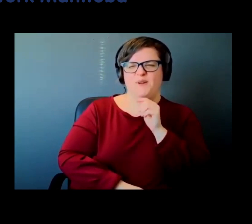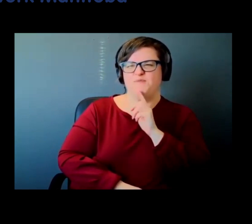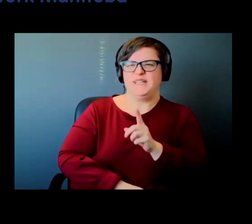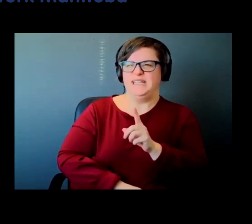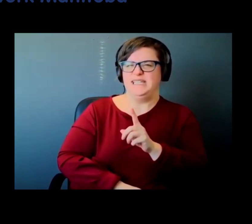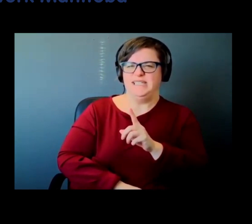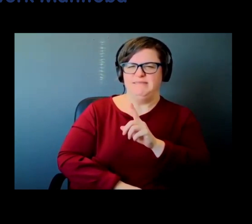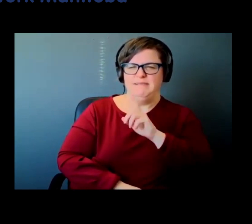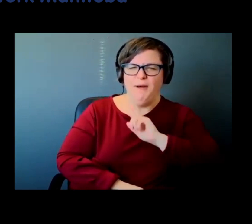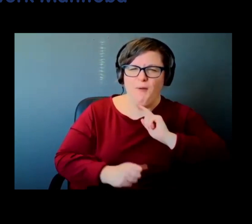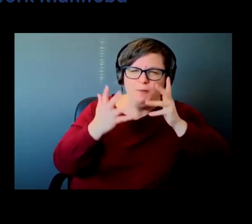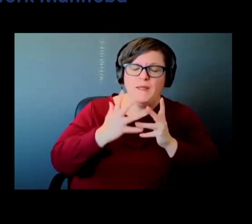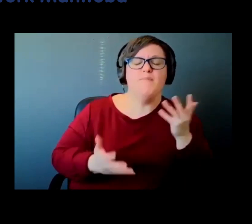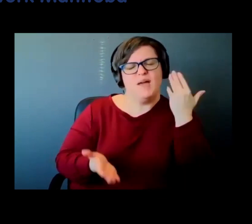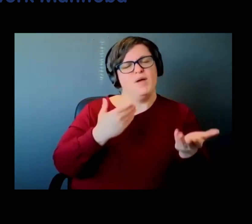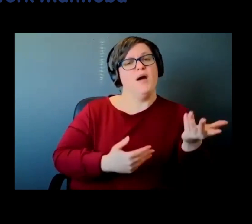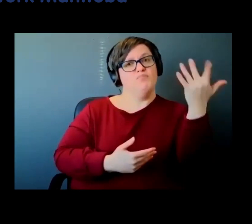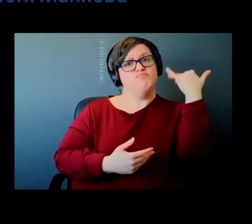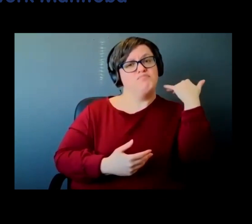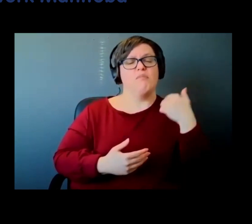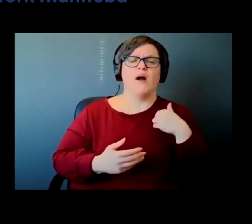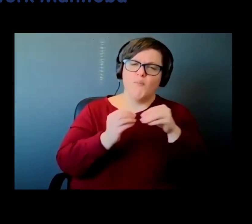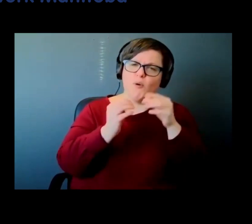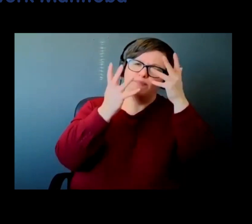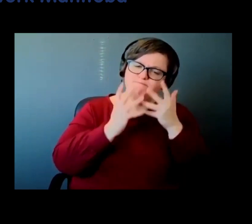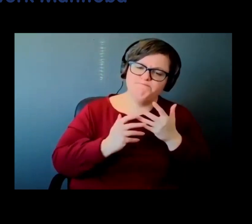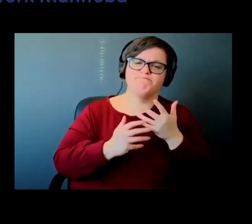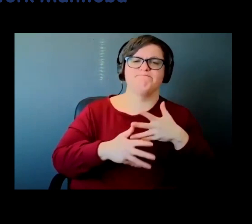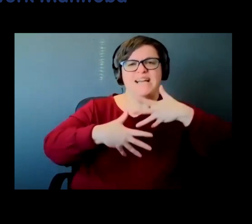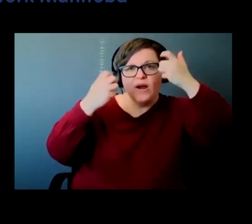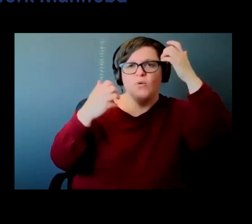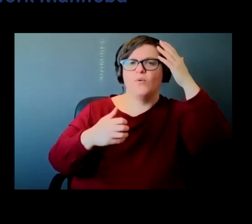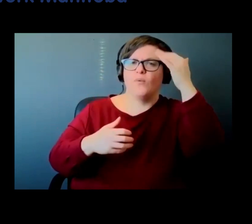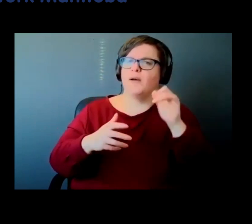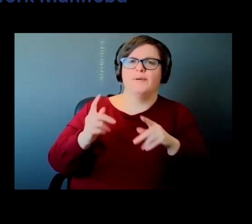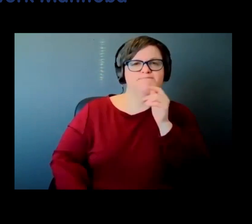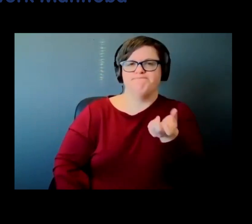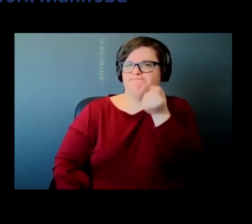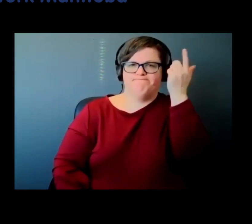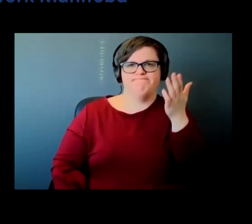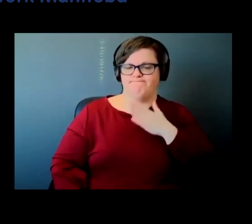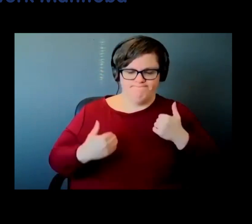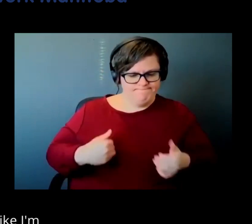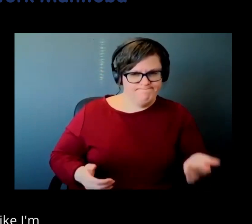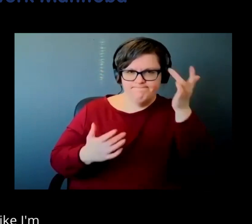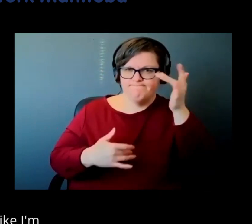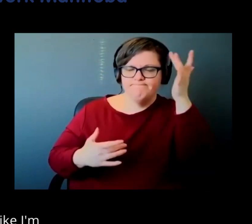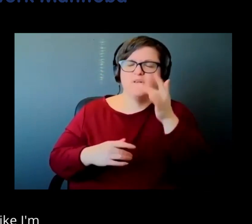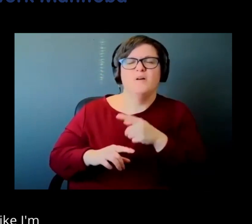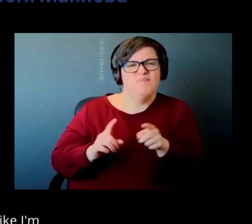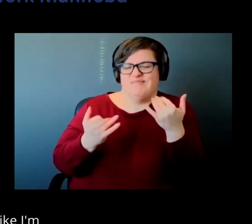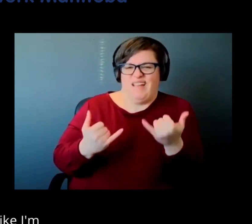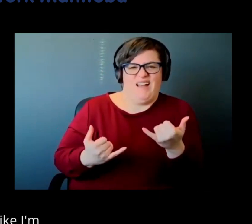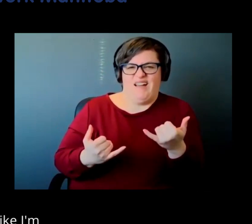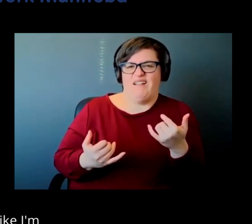and angry because nobody understood. There were so many things going through my brain at that time. And now it's like I'm